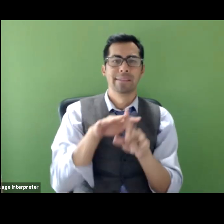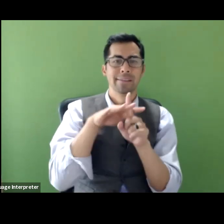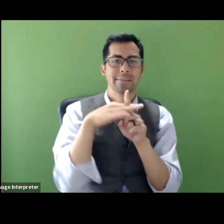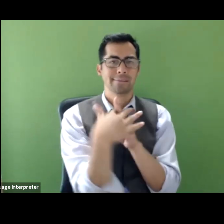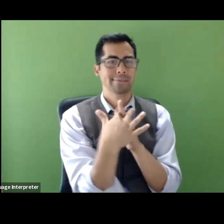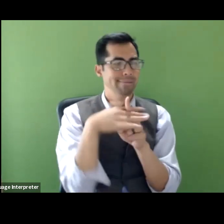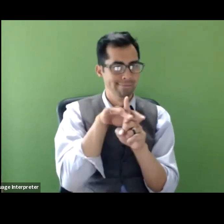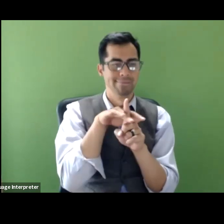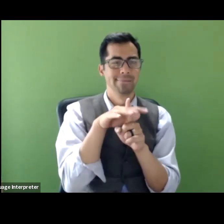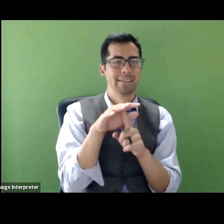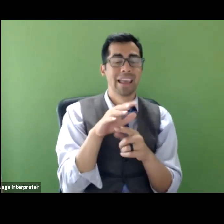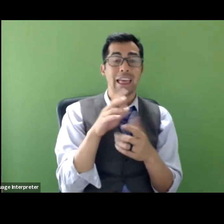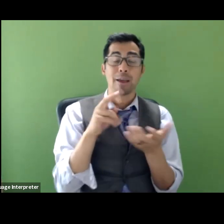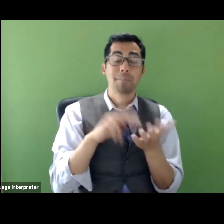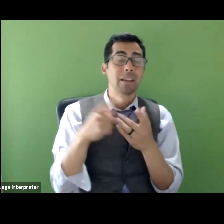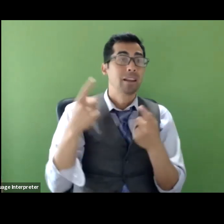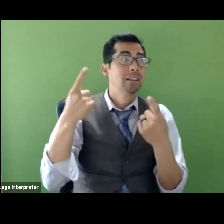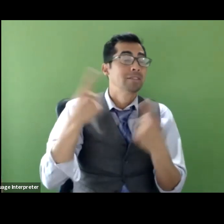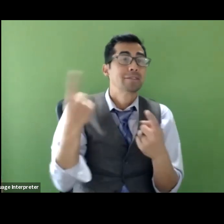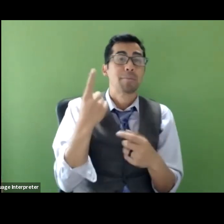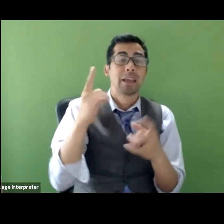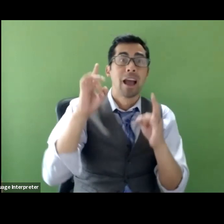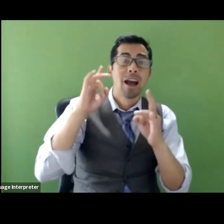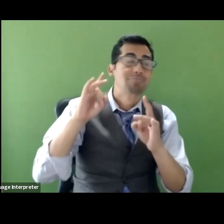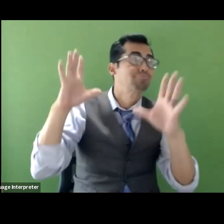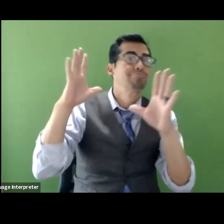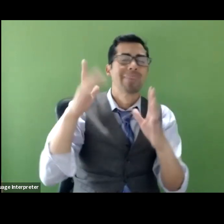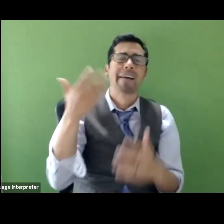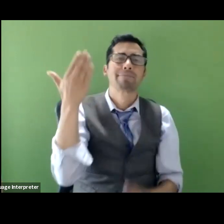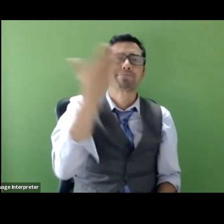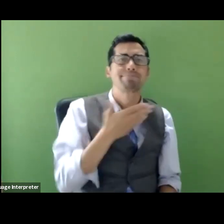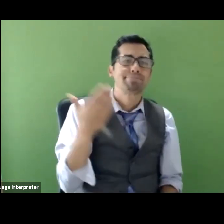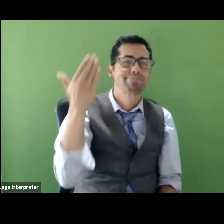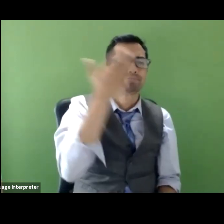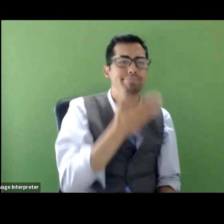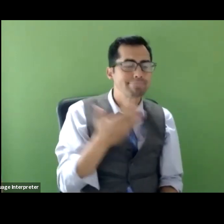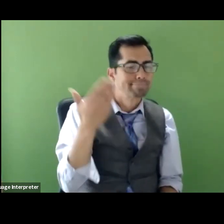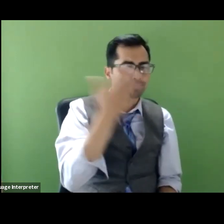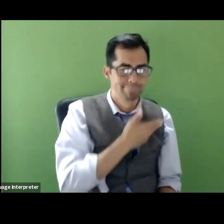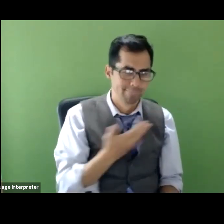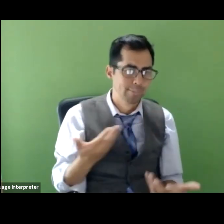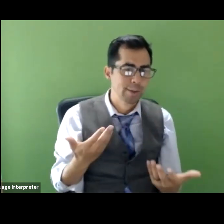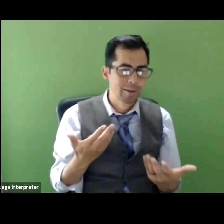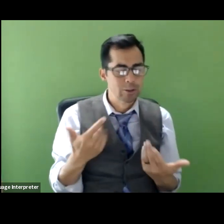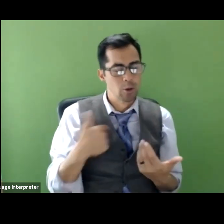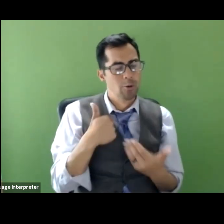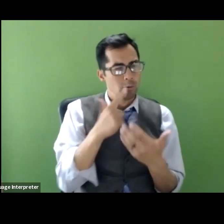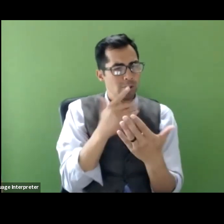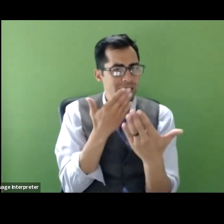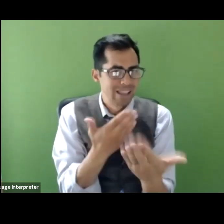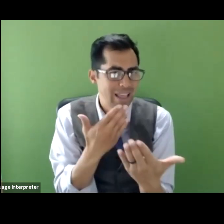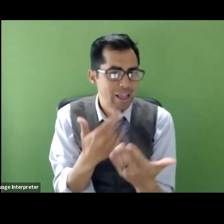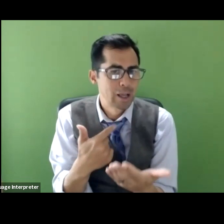miraculous becomes commonplace and overlooked. And so I'm thankful that I grew up in a country without